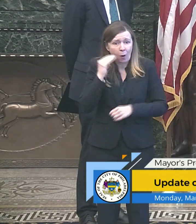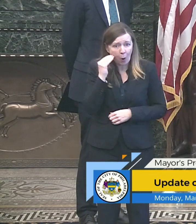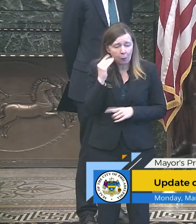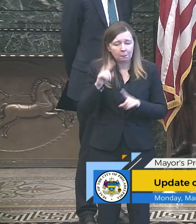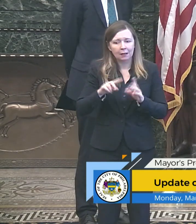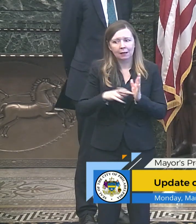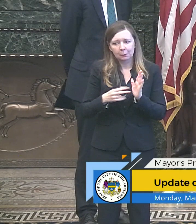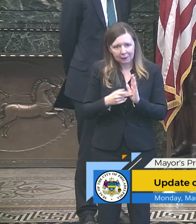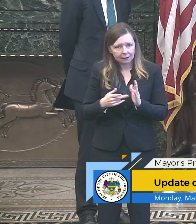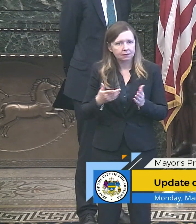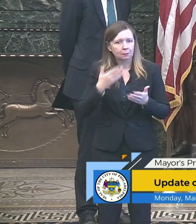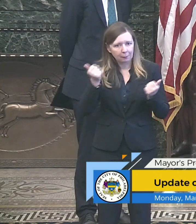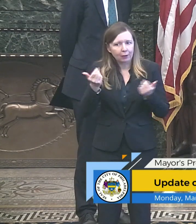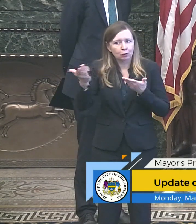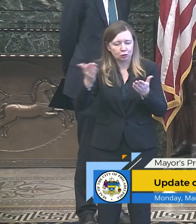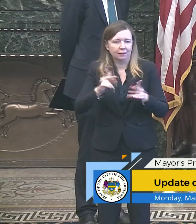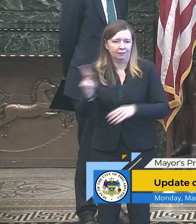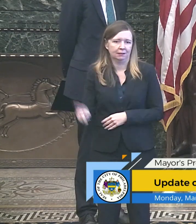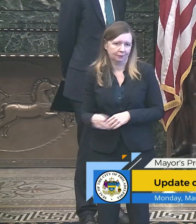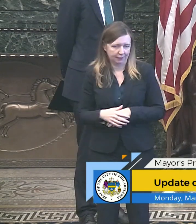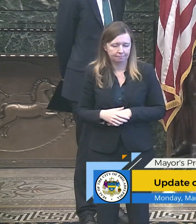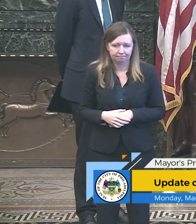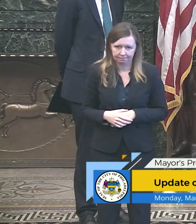your fellow Philadelphian.